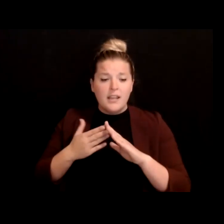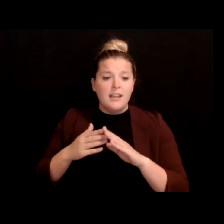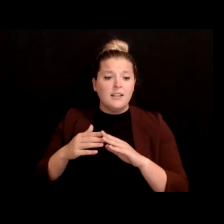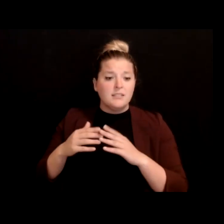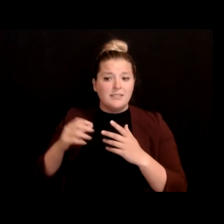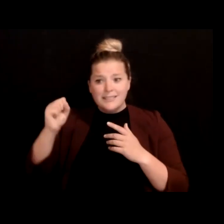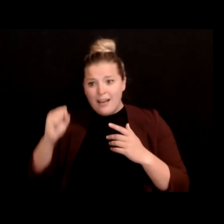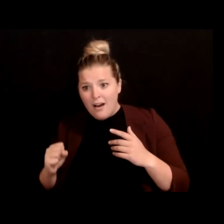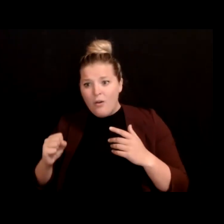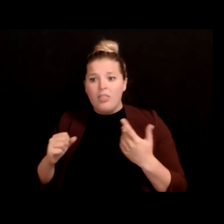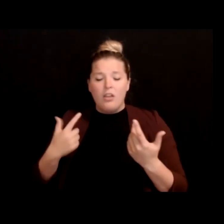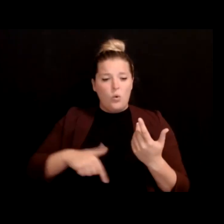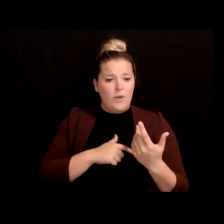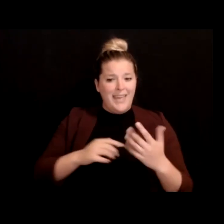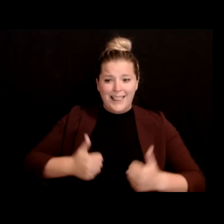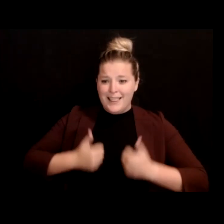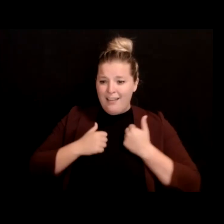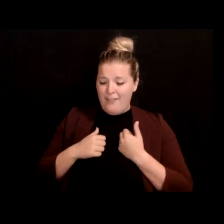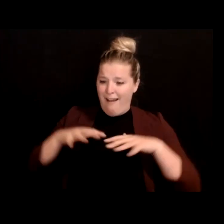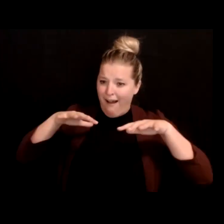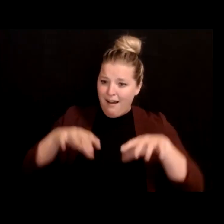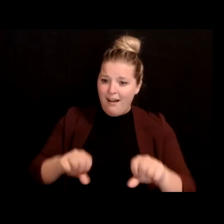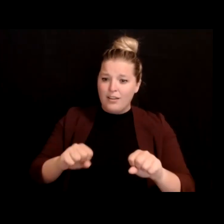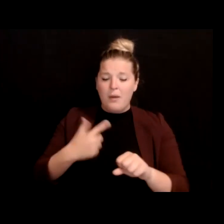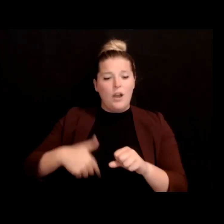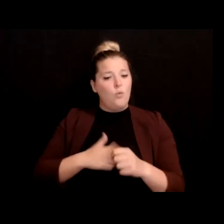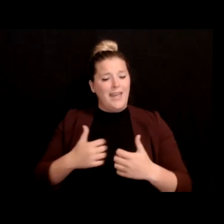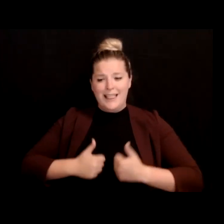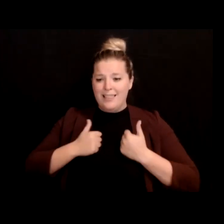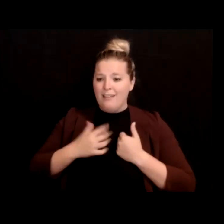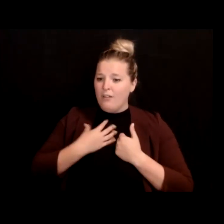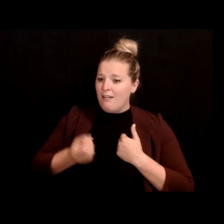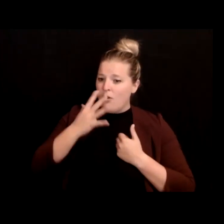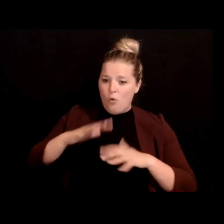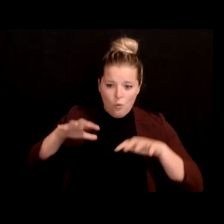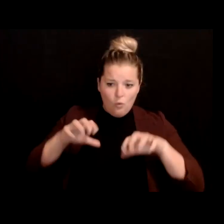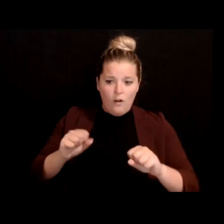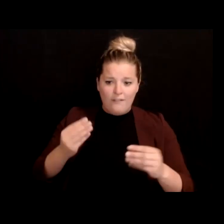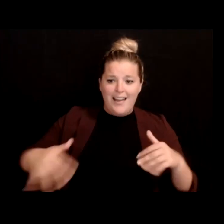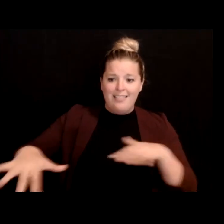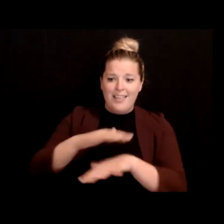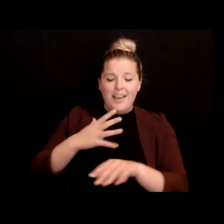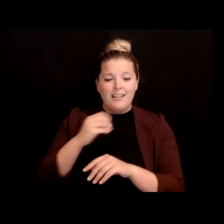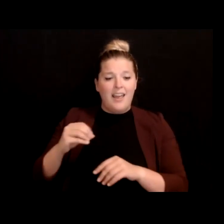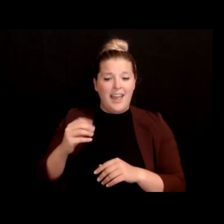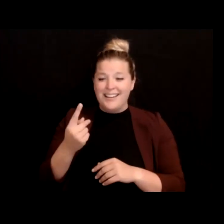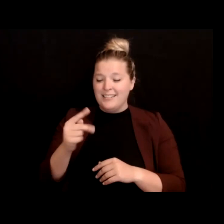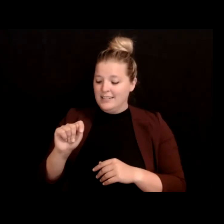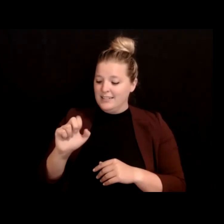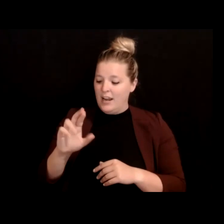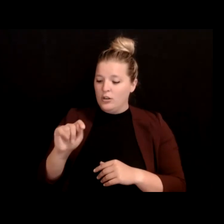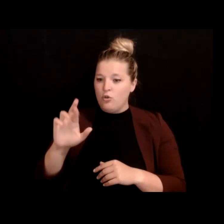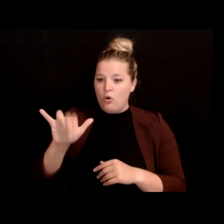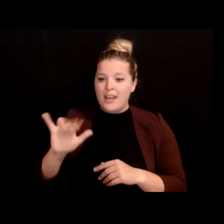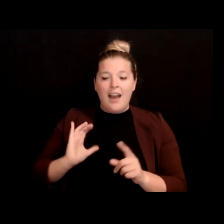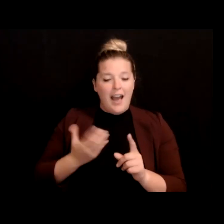in occupied, living in colonized lands and territories, that our communities likely face much